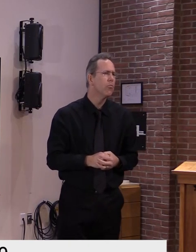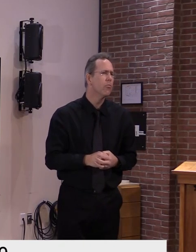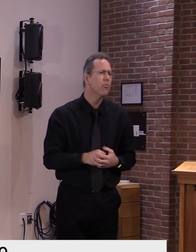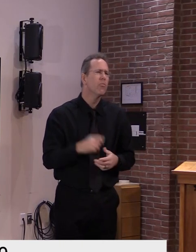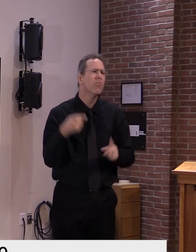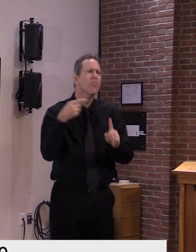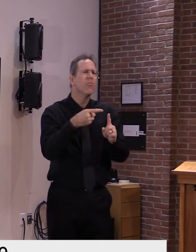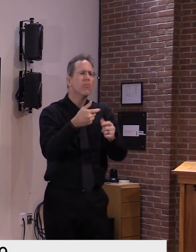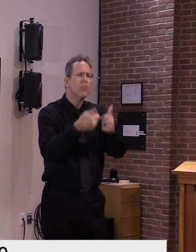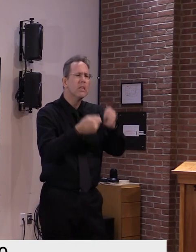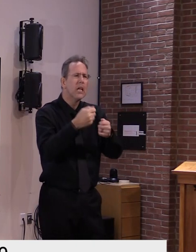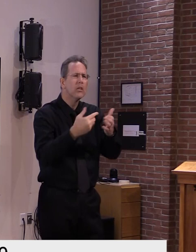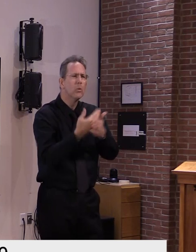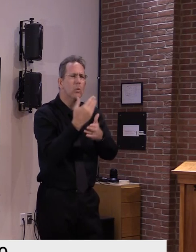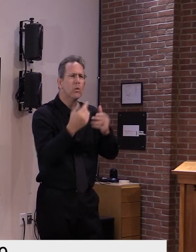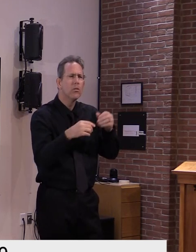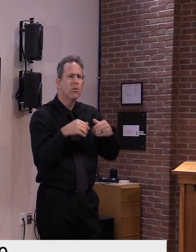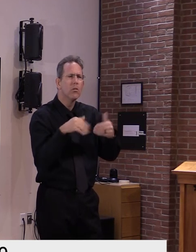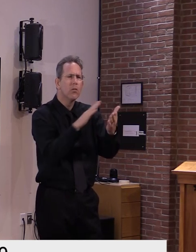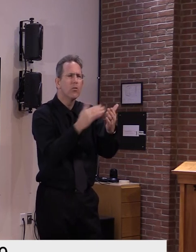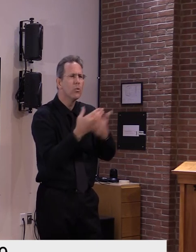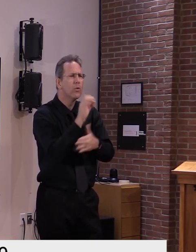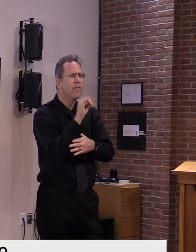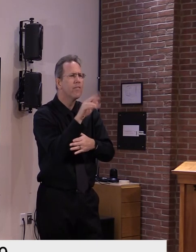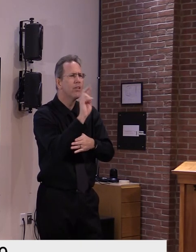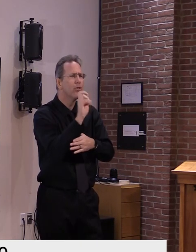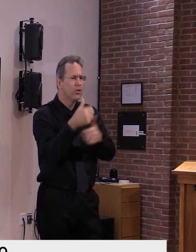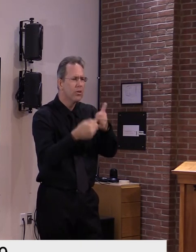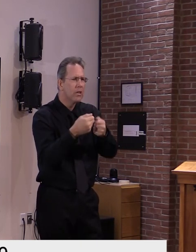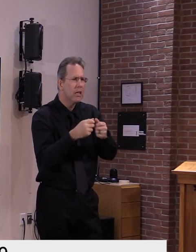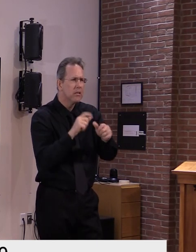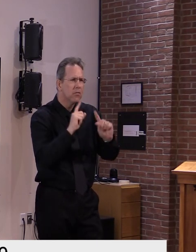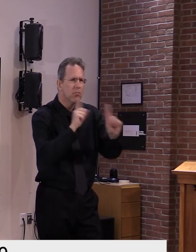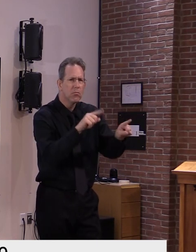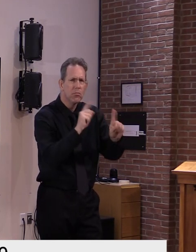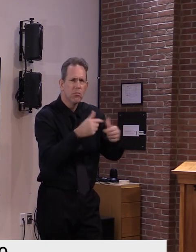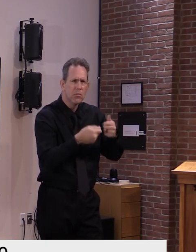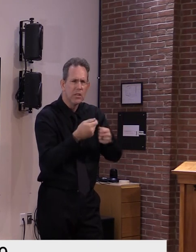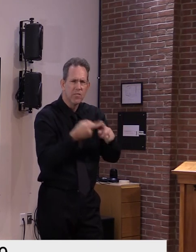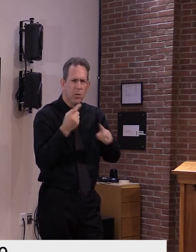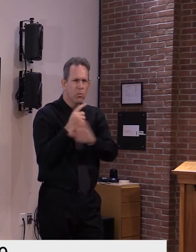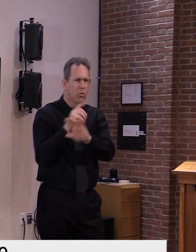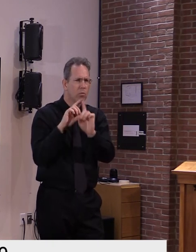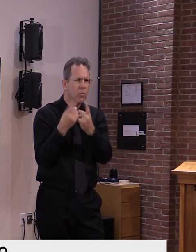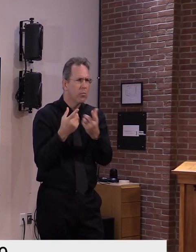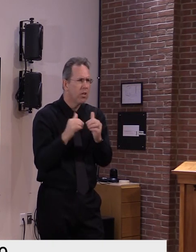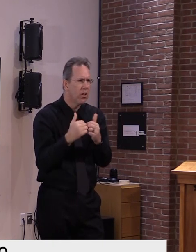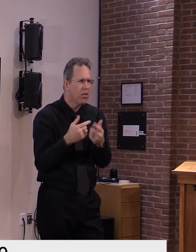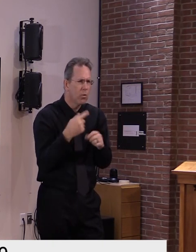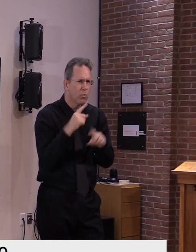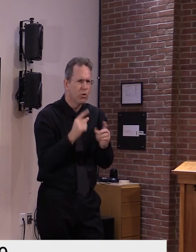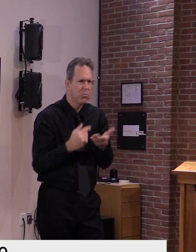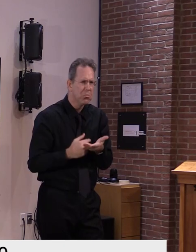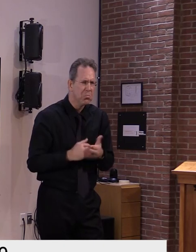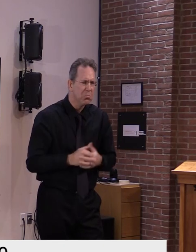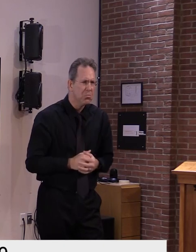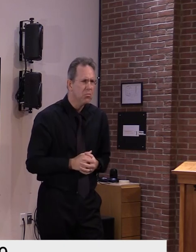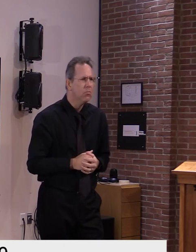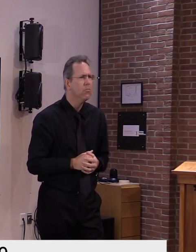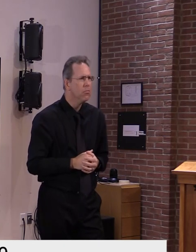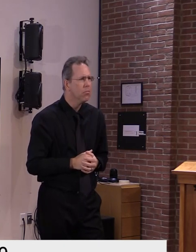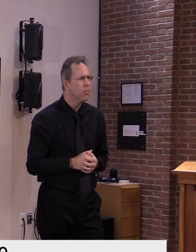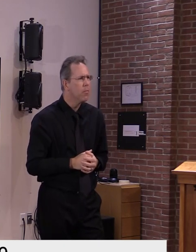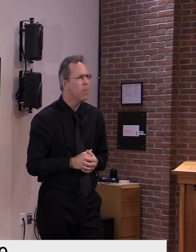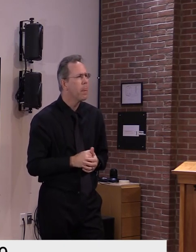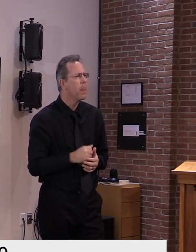Is there going to be any provisions for verifying identities and numbers before that gets, before those numbers are texted, or